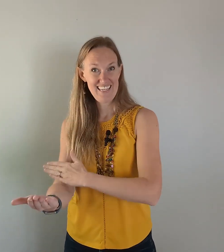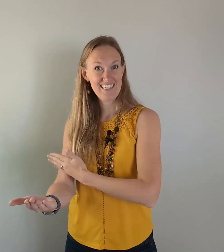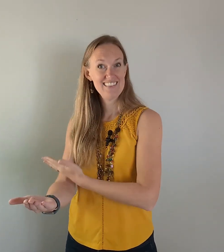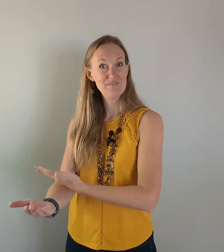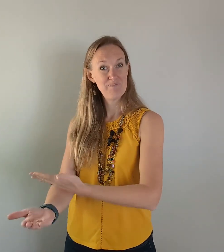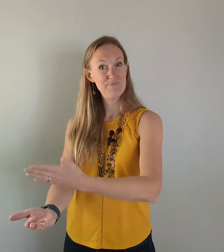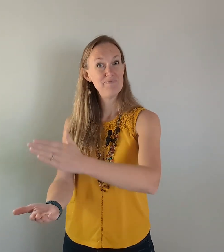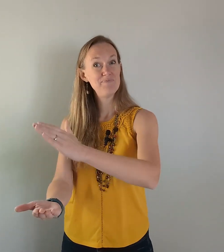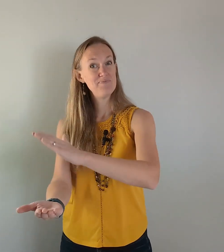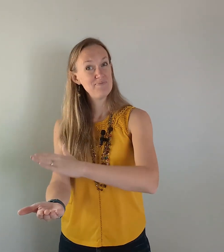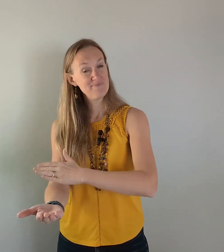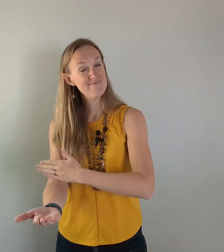sing.